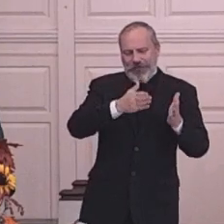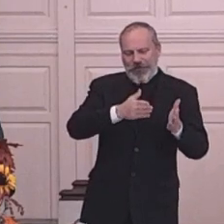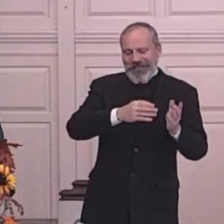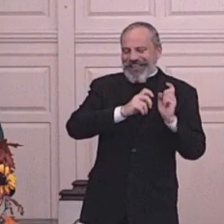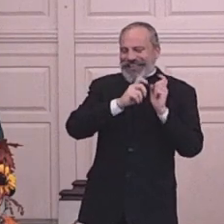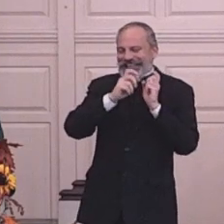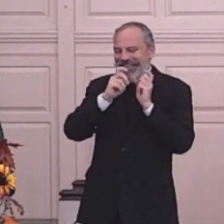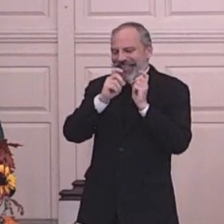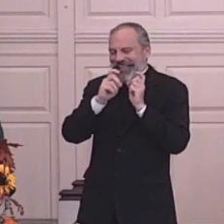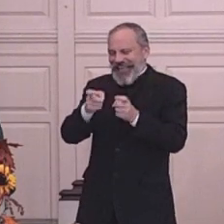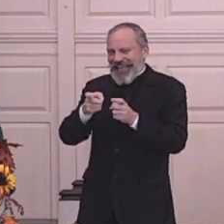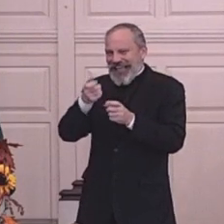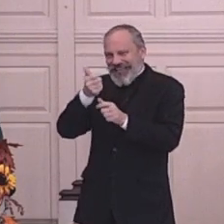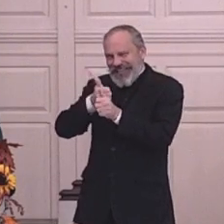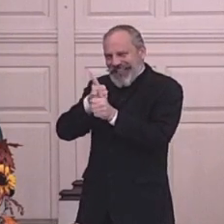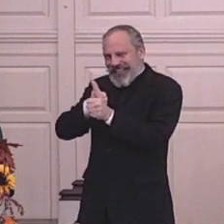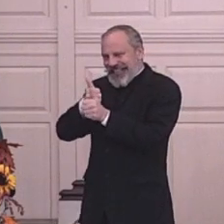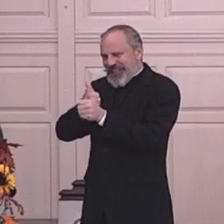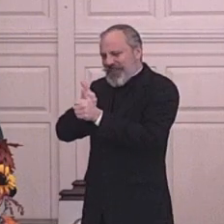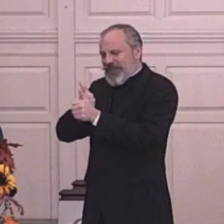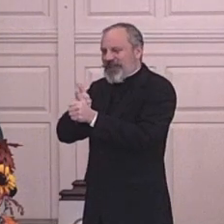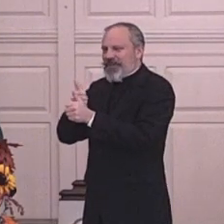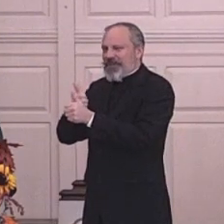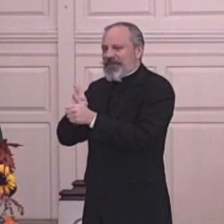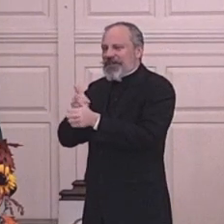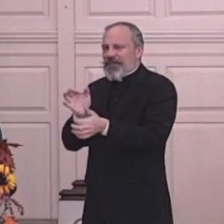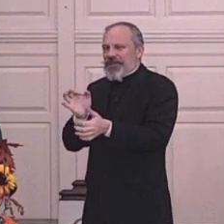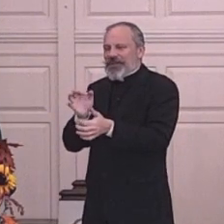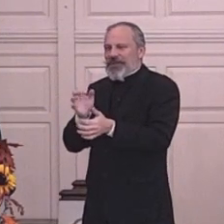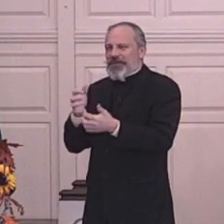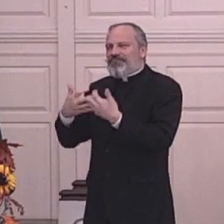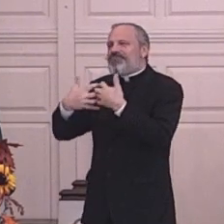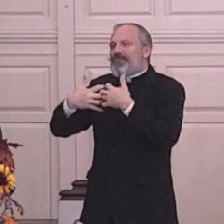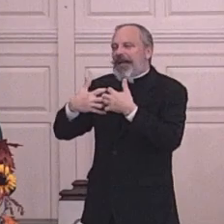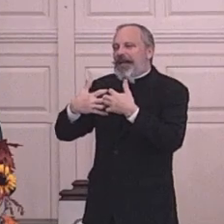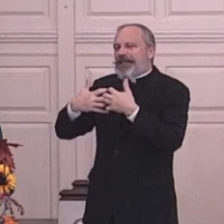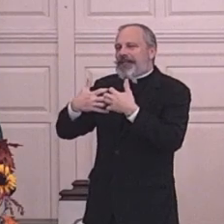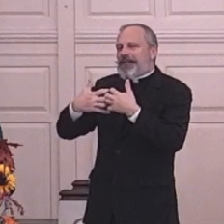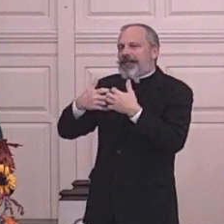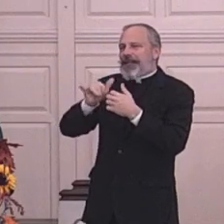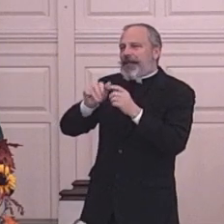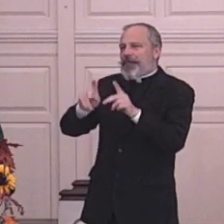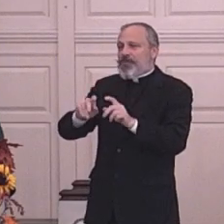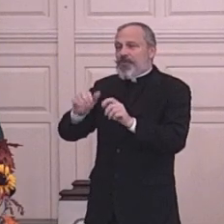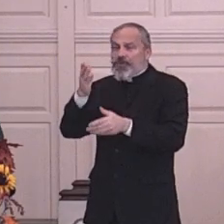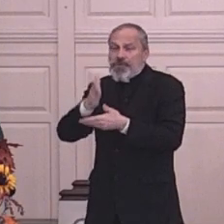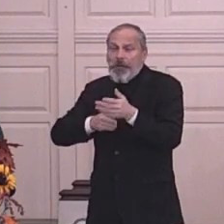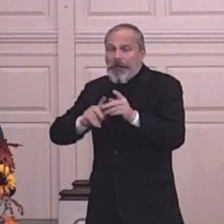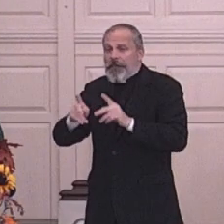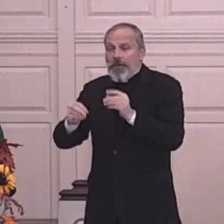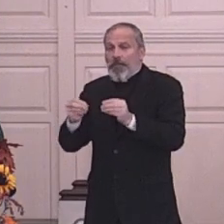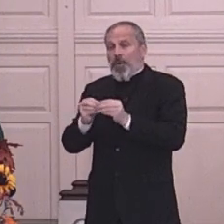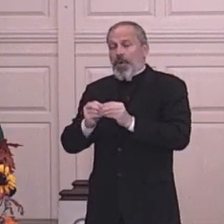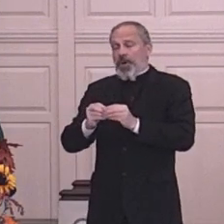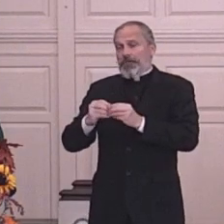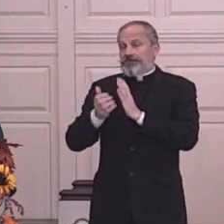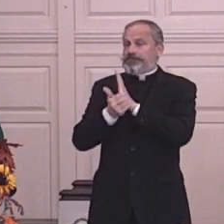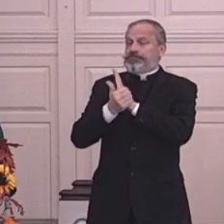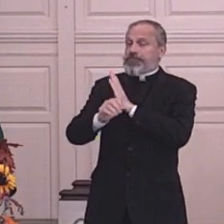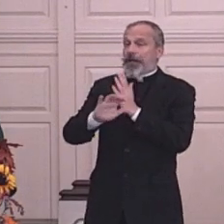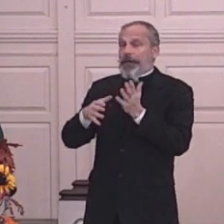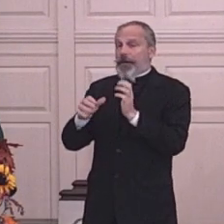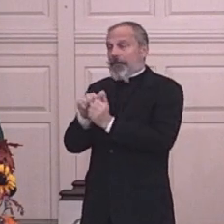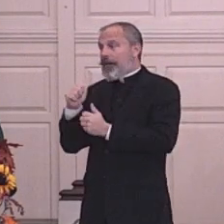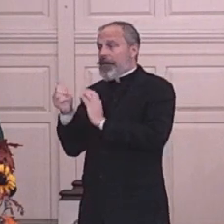each according to what he wanted. And so some people will be more gifted than other people.